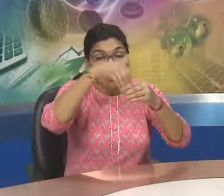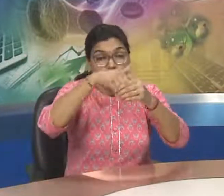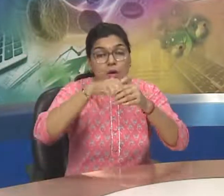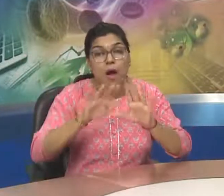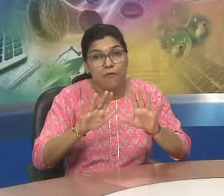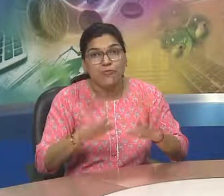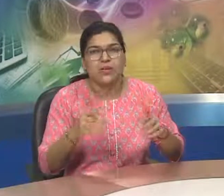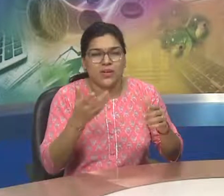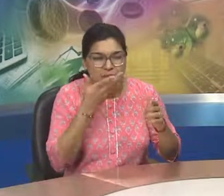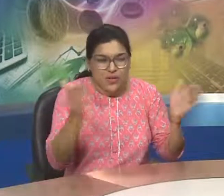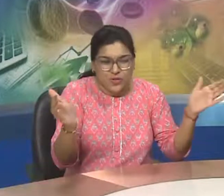Fresh water